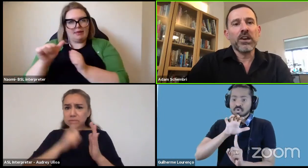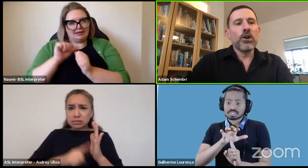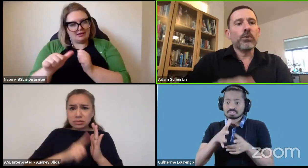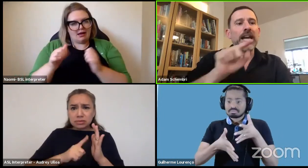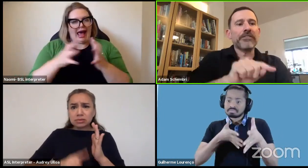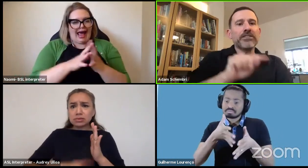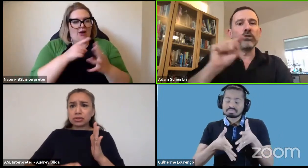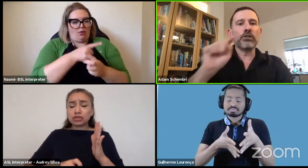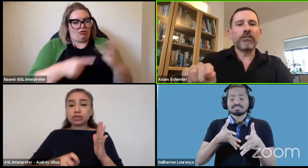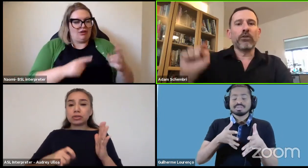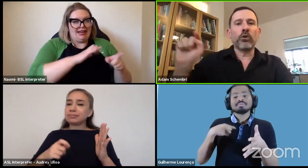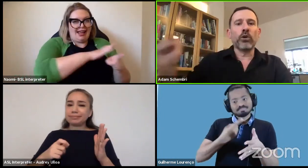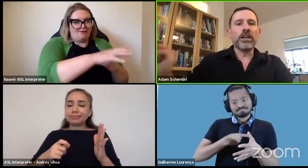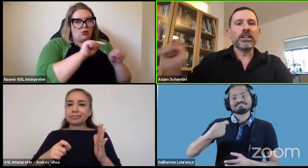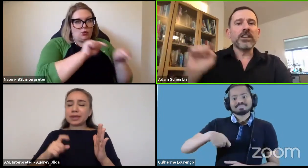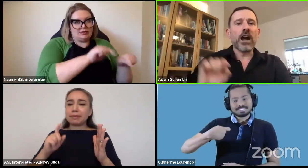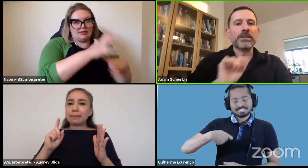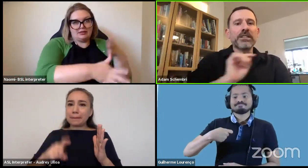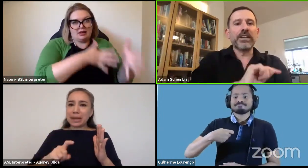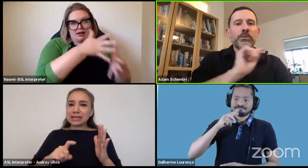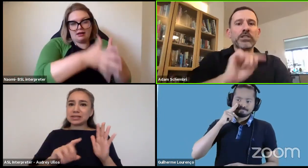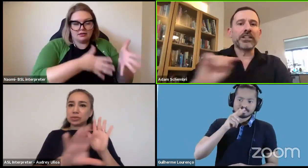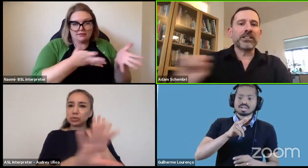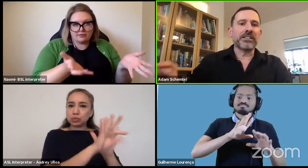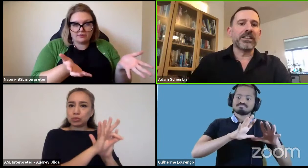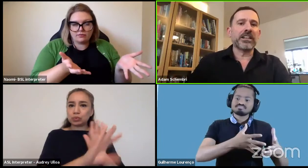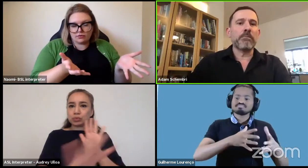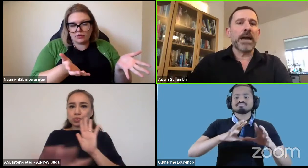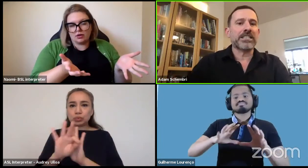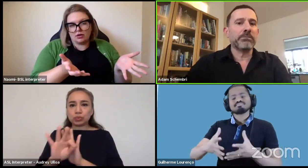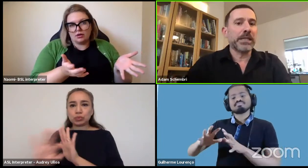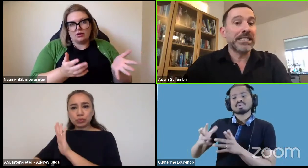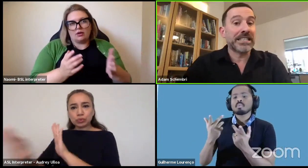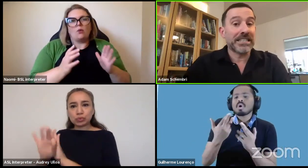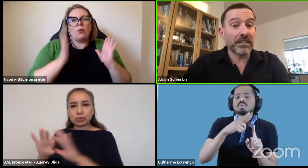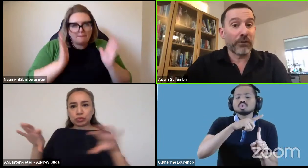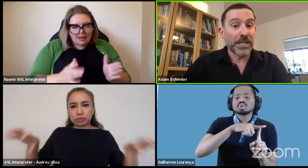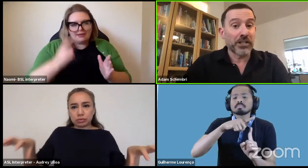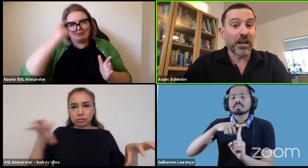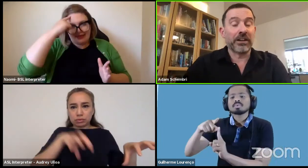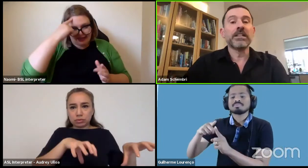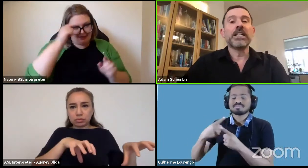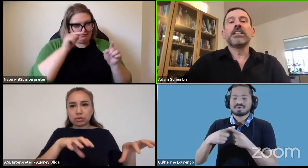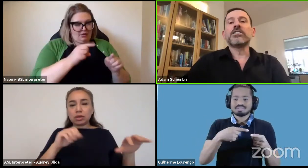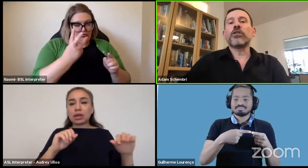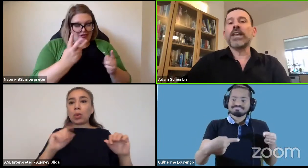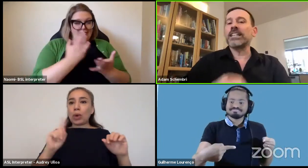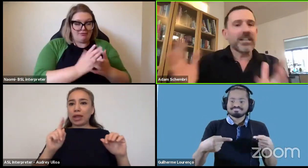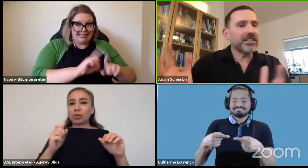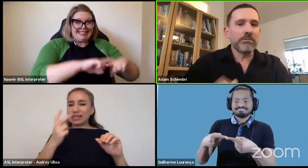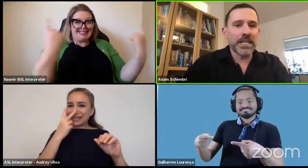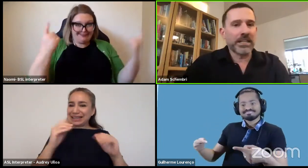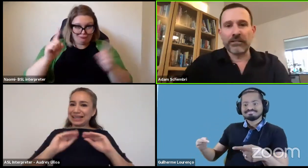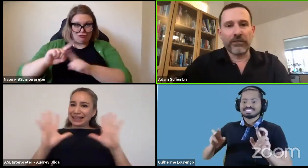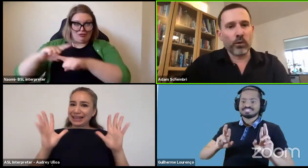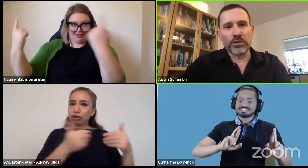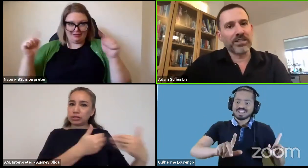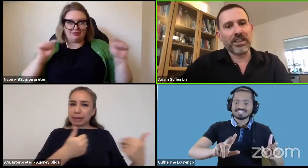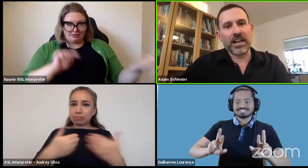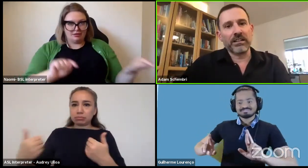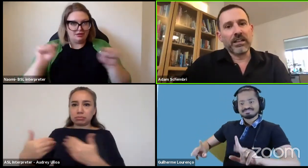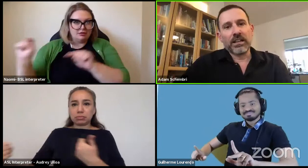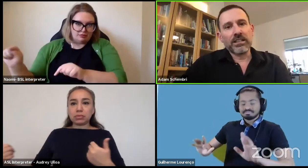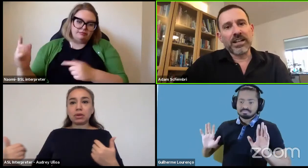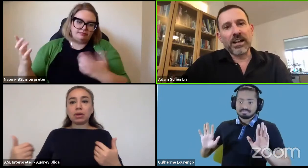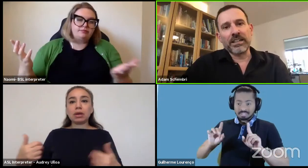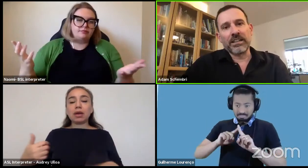communities, we have to look for types of language that are maximally distinct from each other. So that doesn't mean, of course,